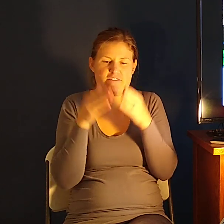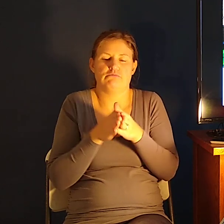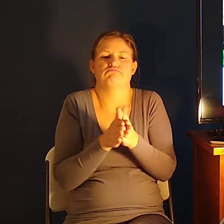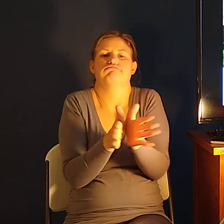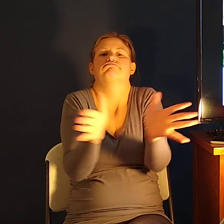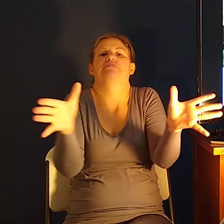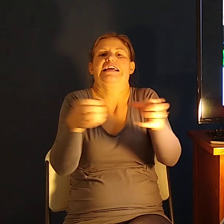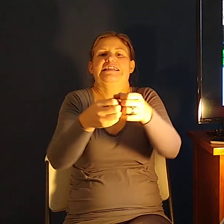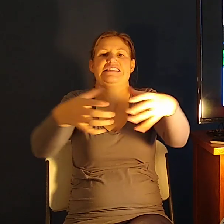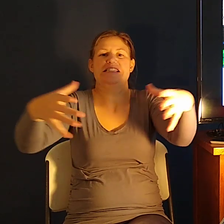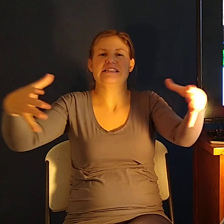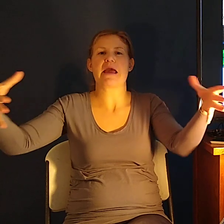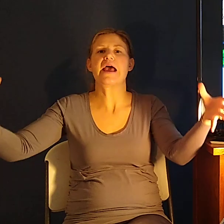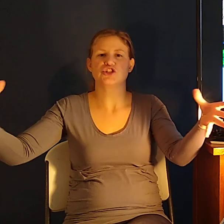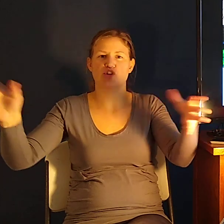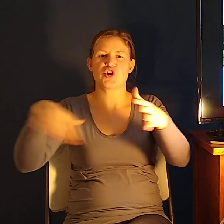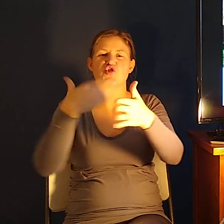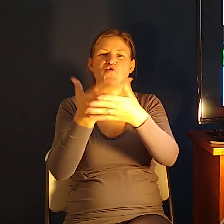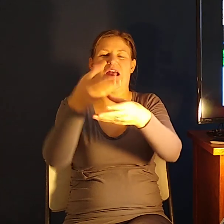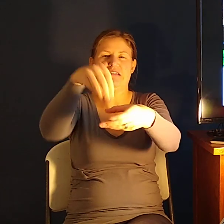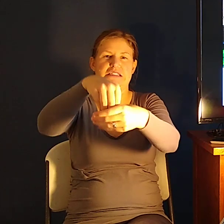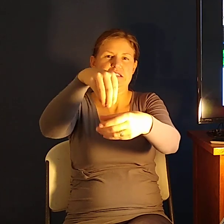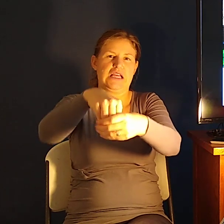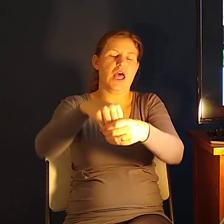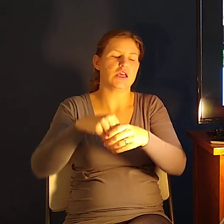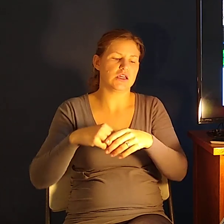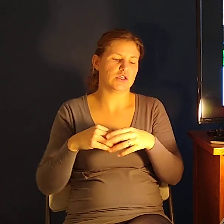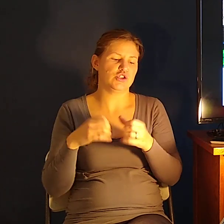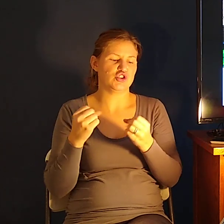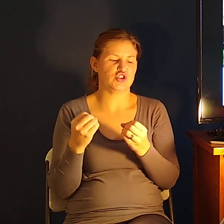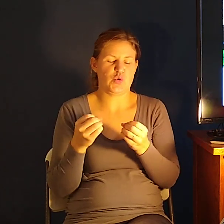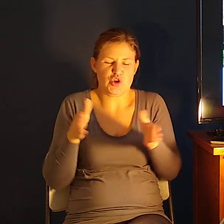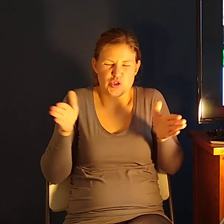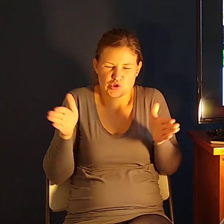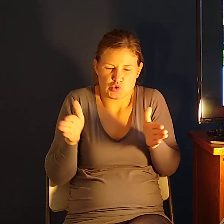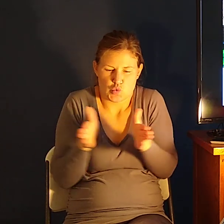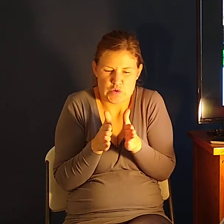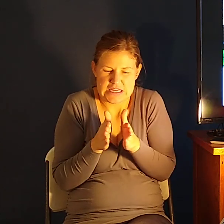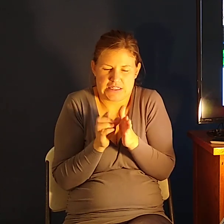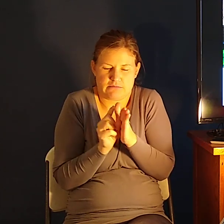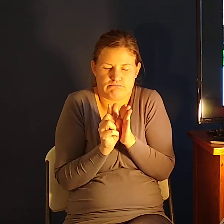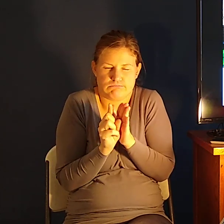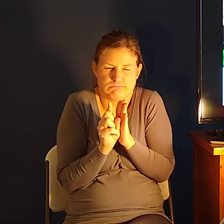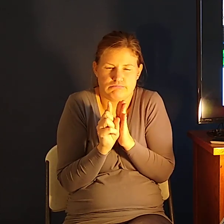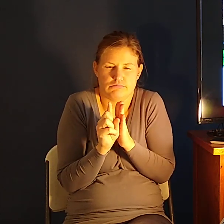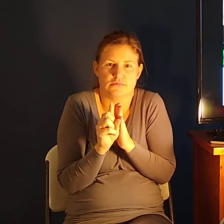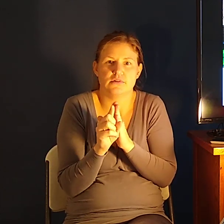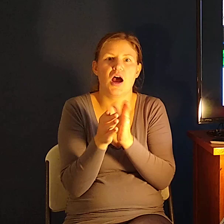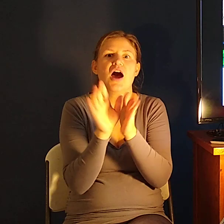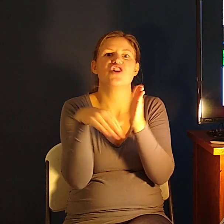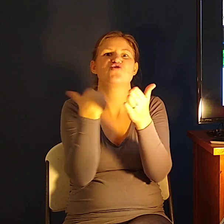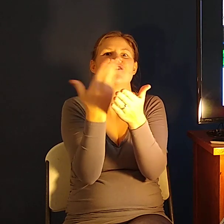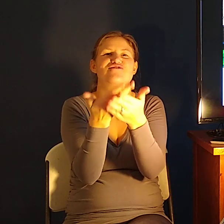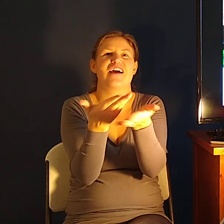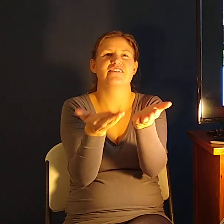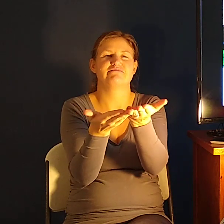expansion once you arrive on the inside. So you kind of like squeeze, and then all of a sudden you arrive in